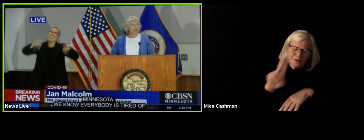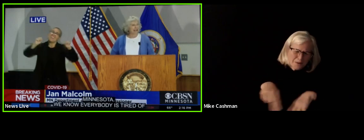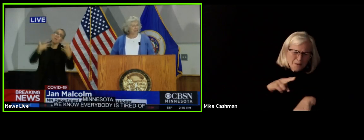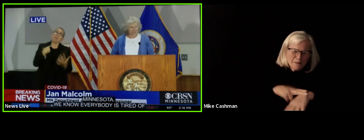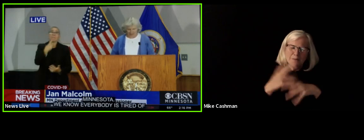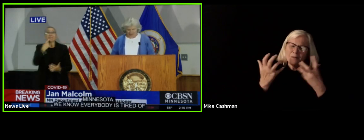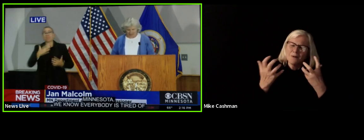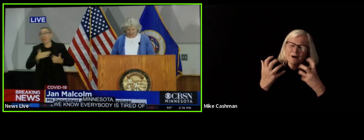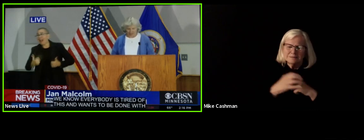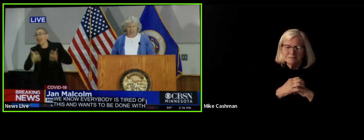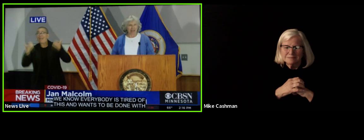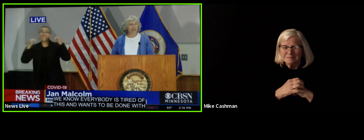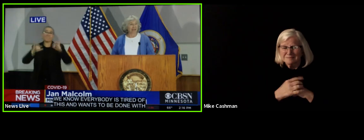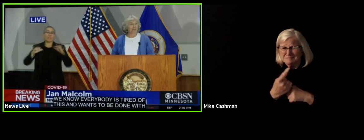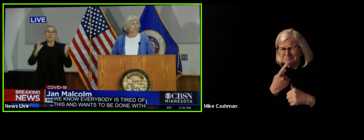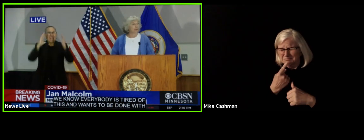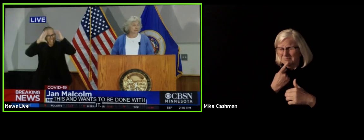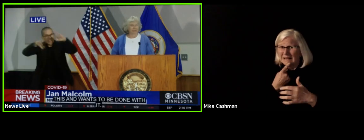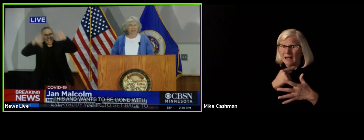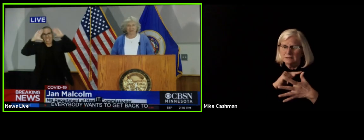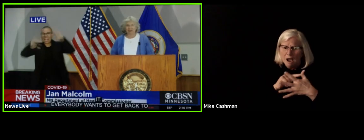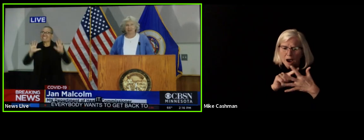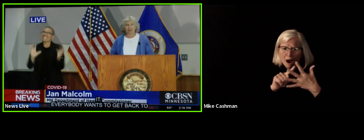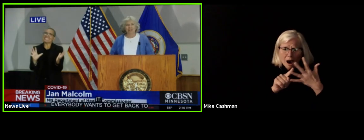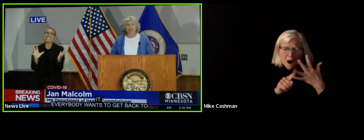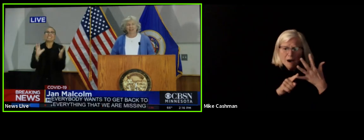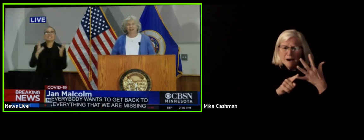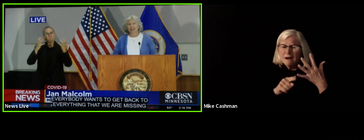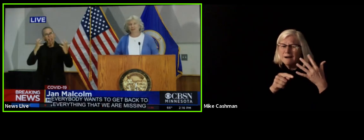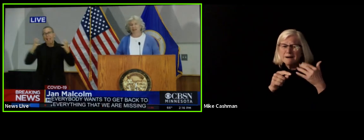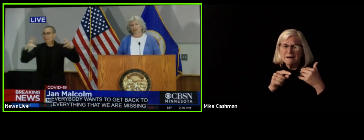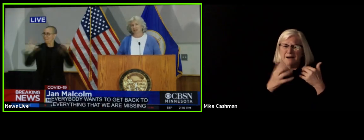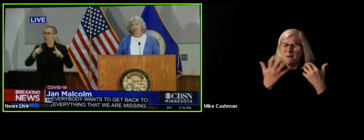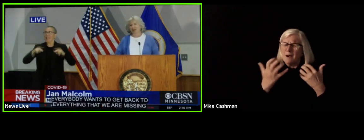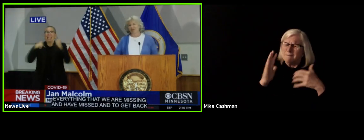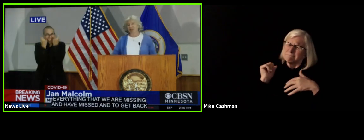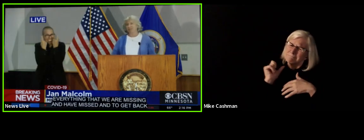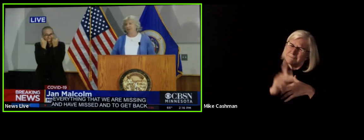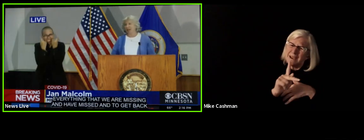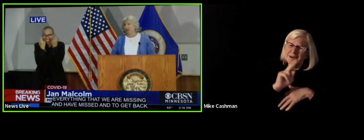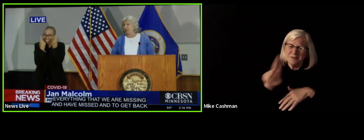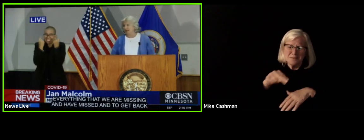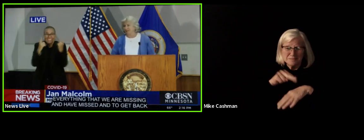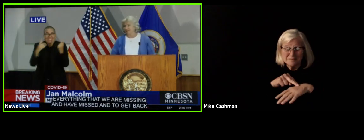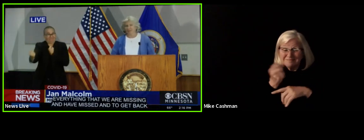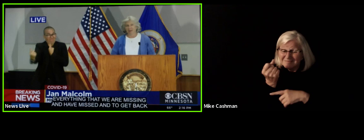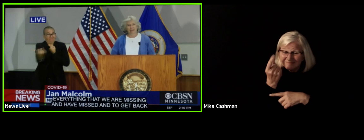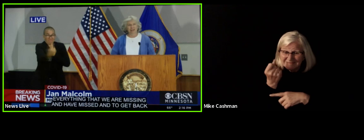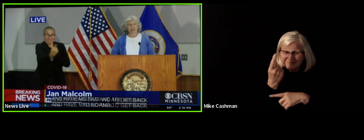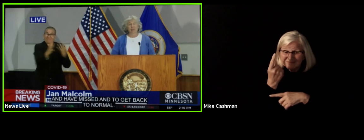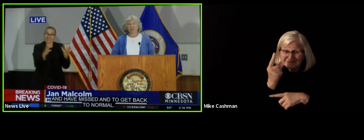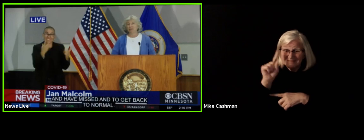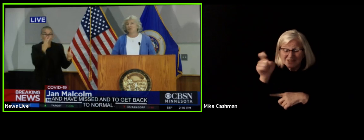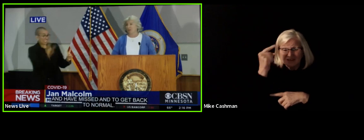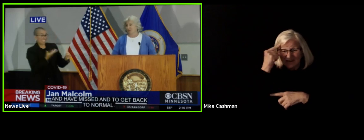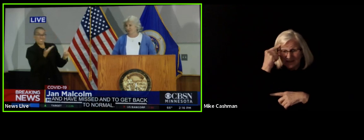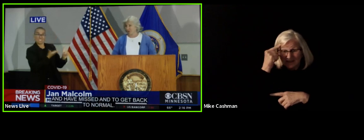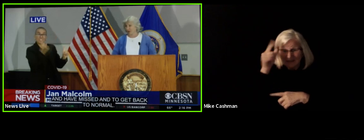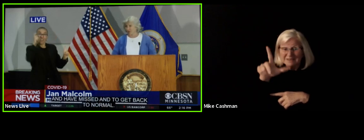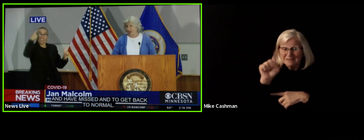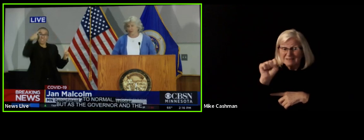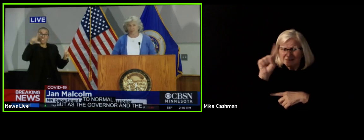and have missed and to get back to normal. But as the governor and lieutenant governor have said many a time, it's going to be a new normal